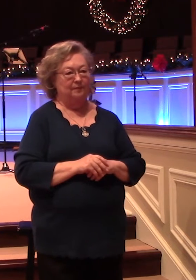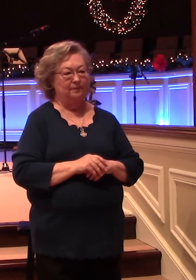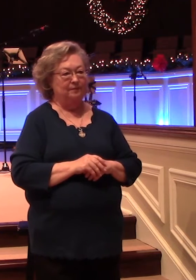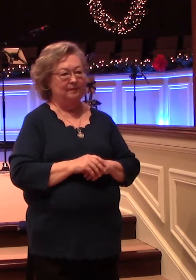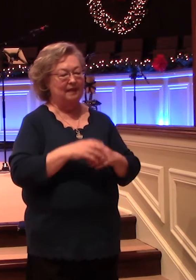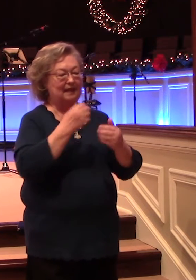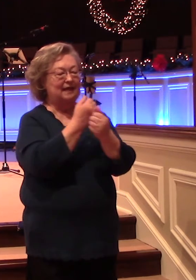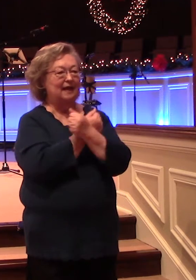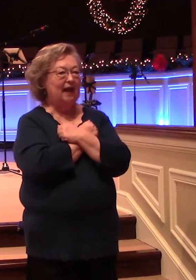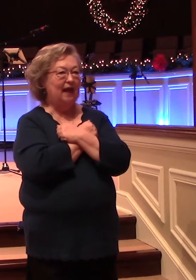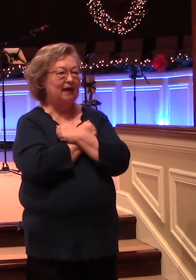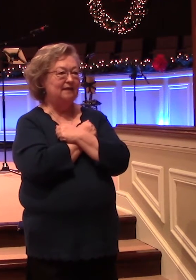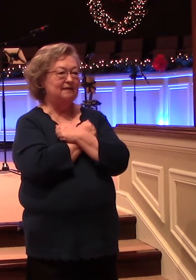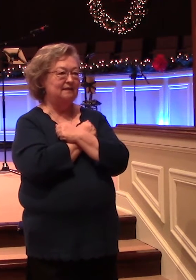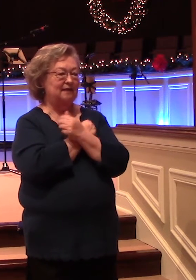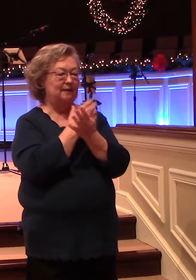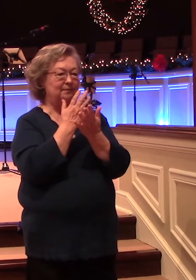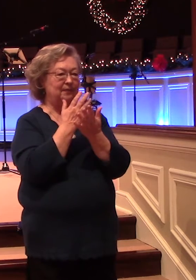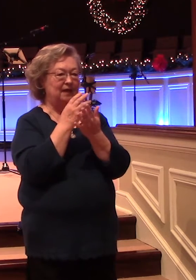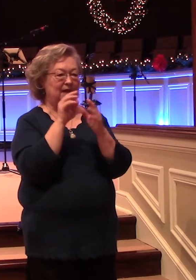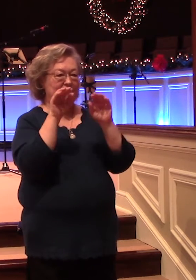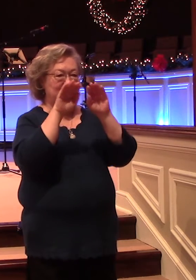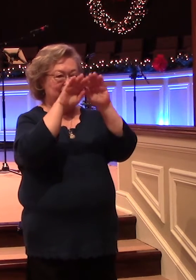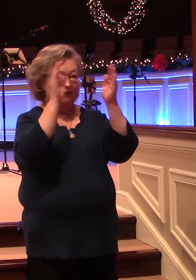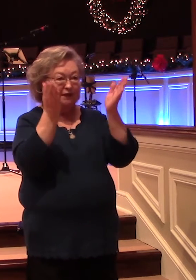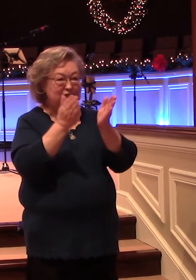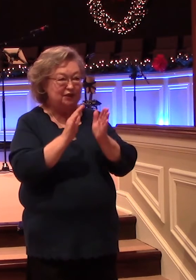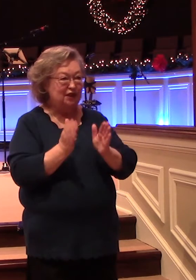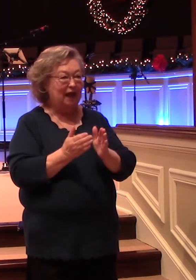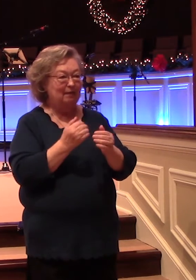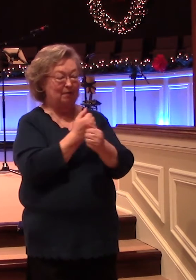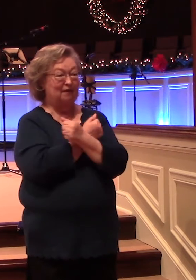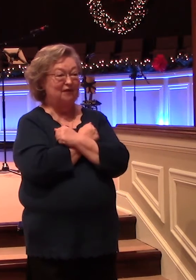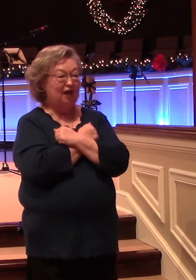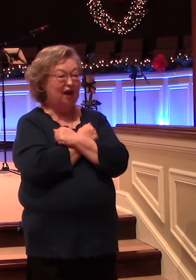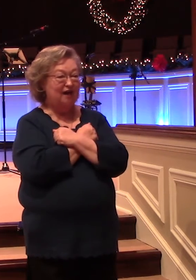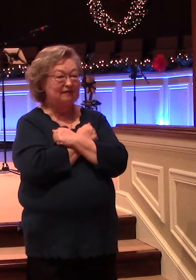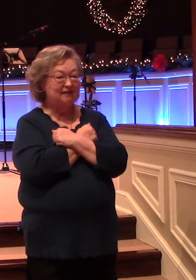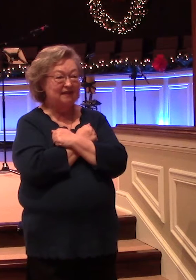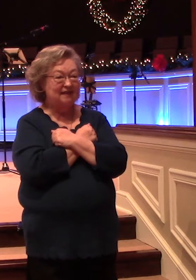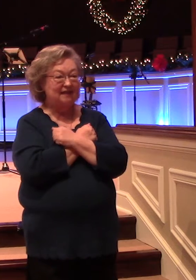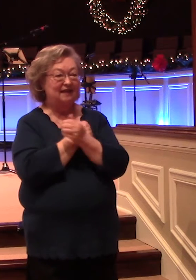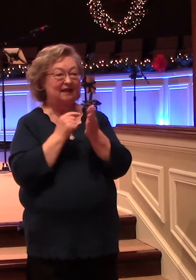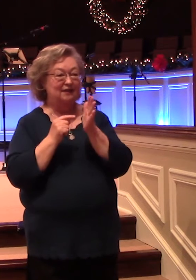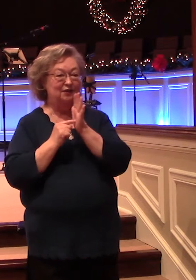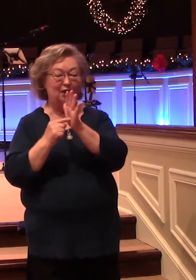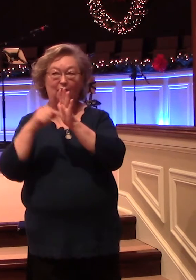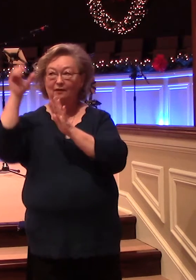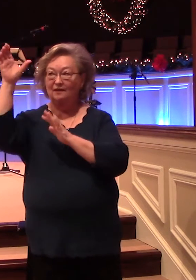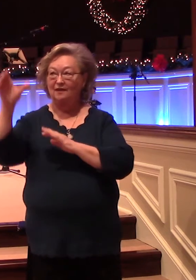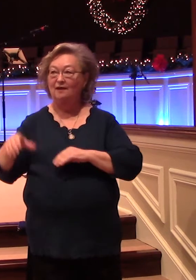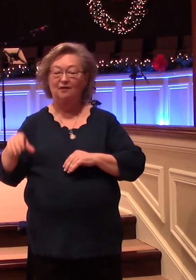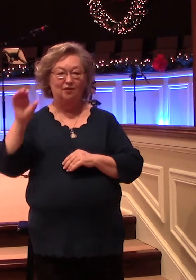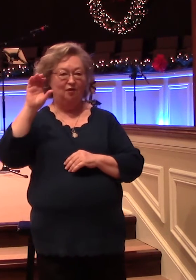And this is love. Not that we love God, but that he loved us. goes on to say,